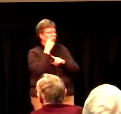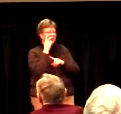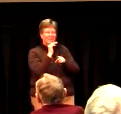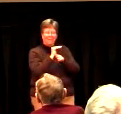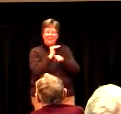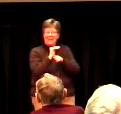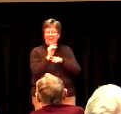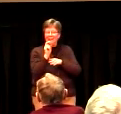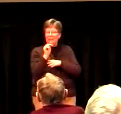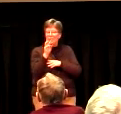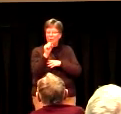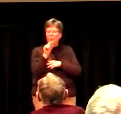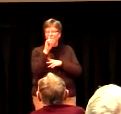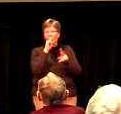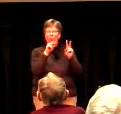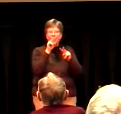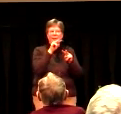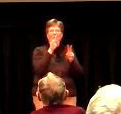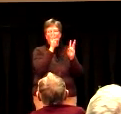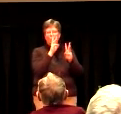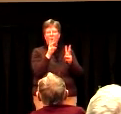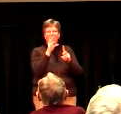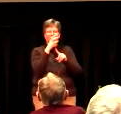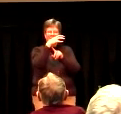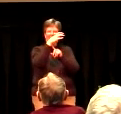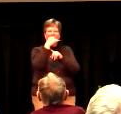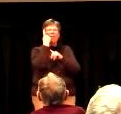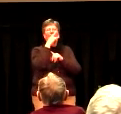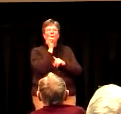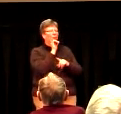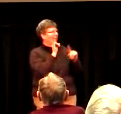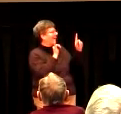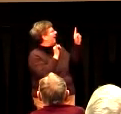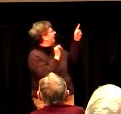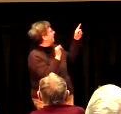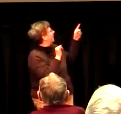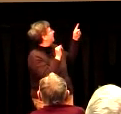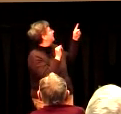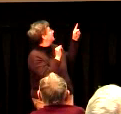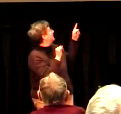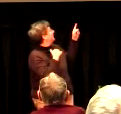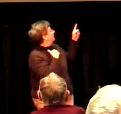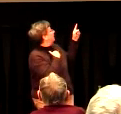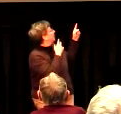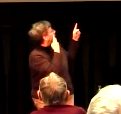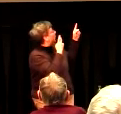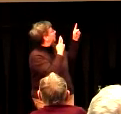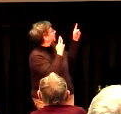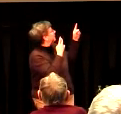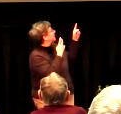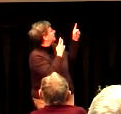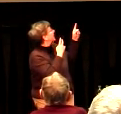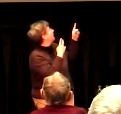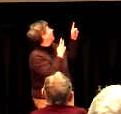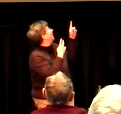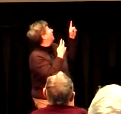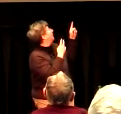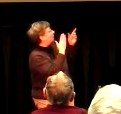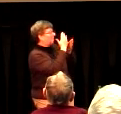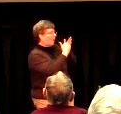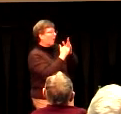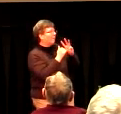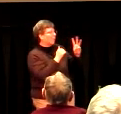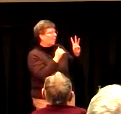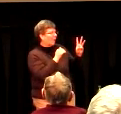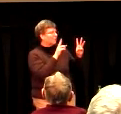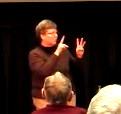news. You're looking at the weather satellites. They look something like this. We see part of the western